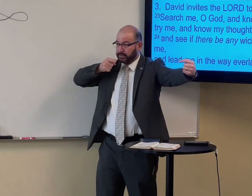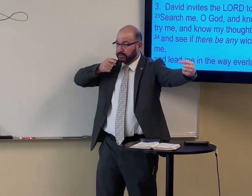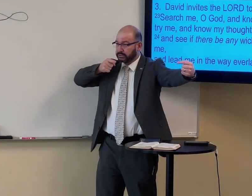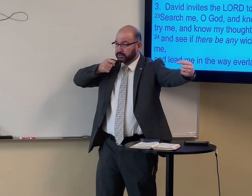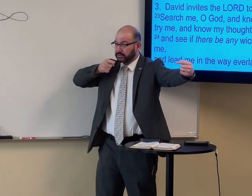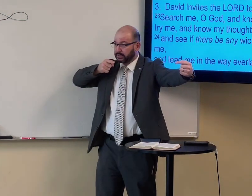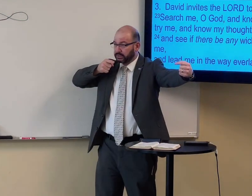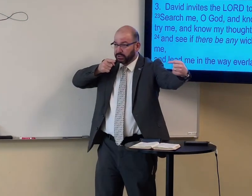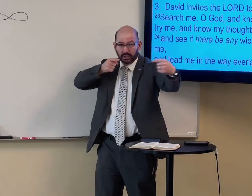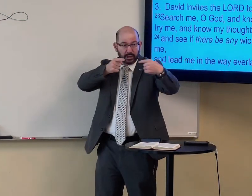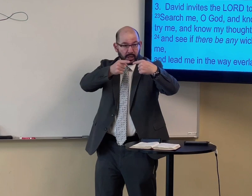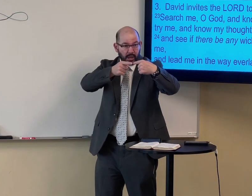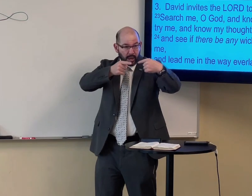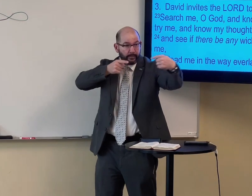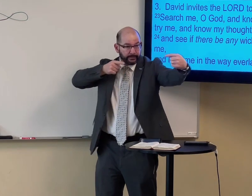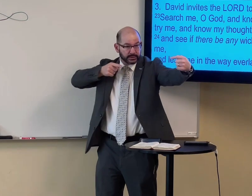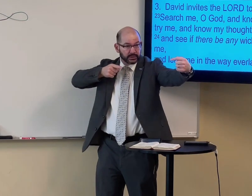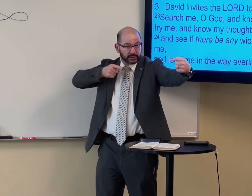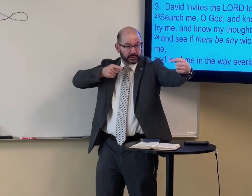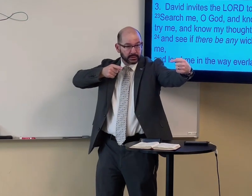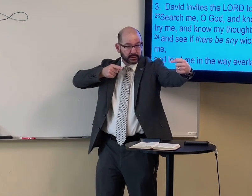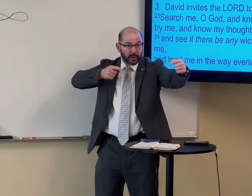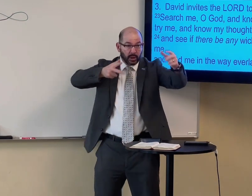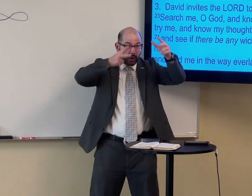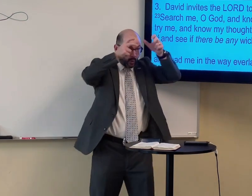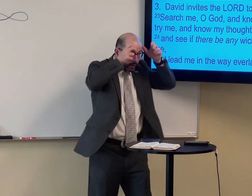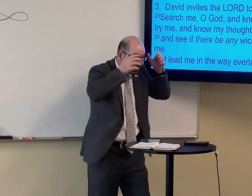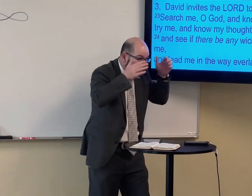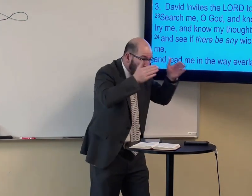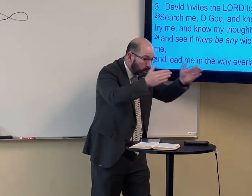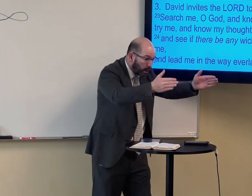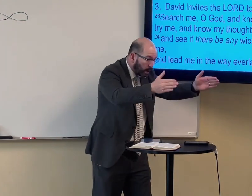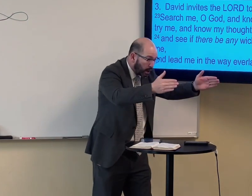There's two opposites here. We see a wicked way and an everlasting way.